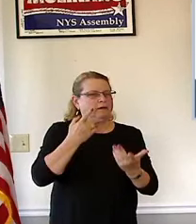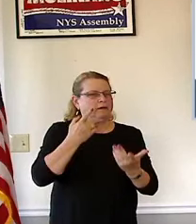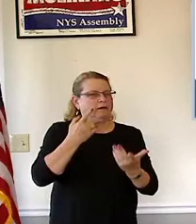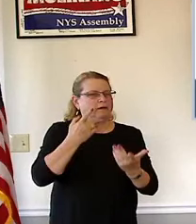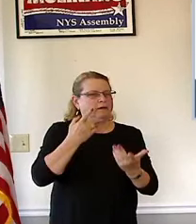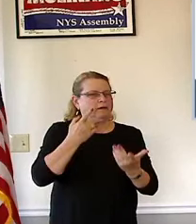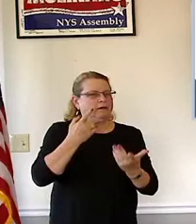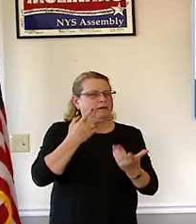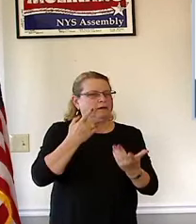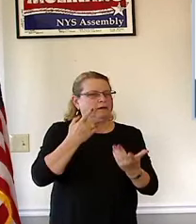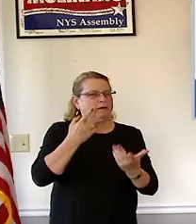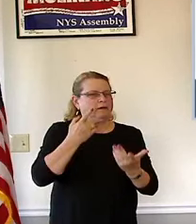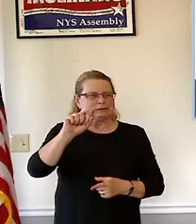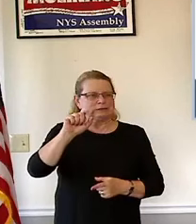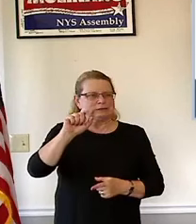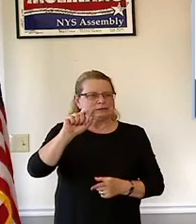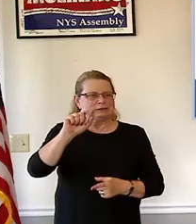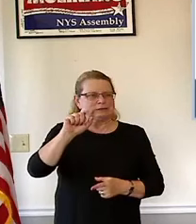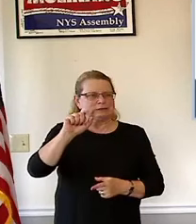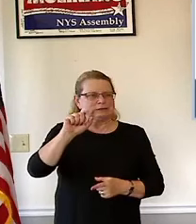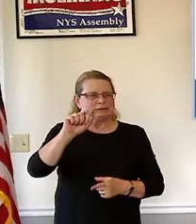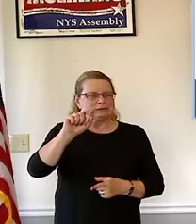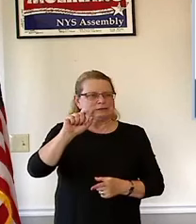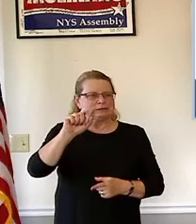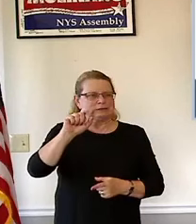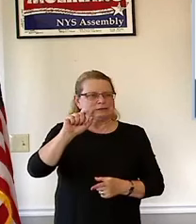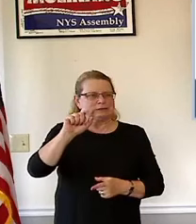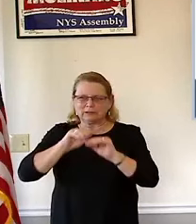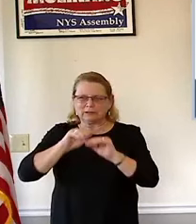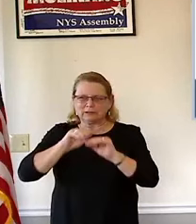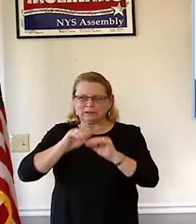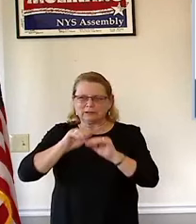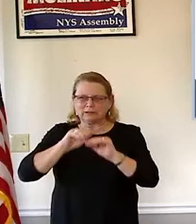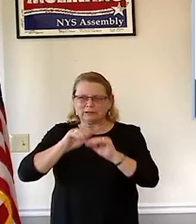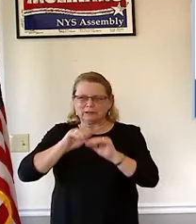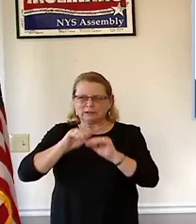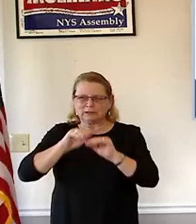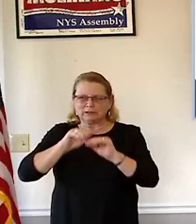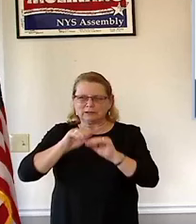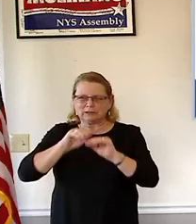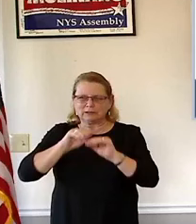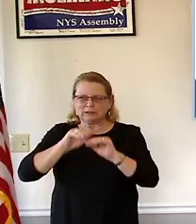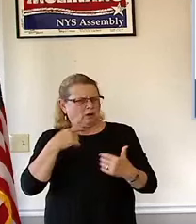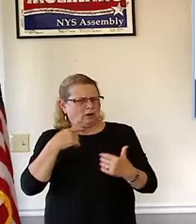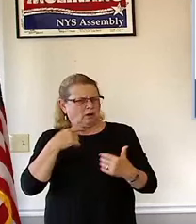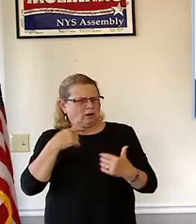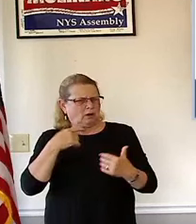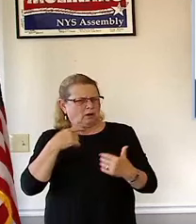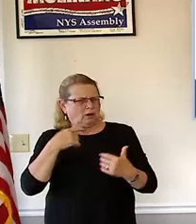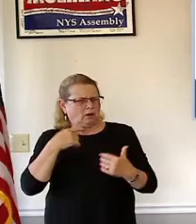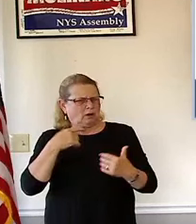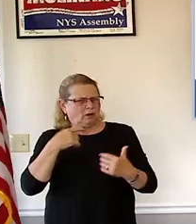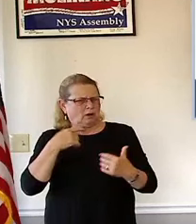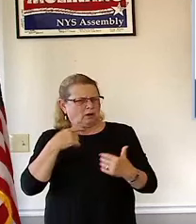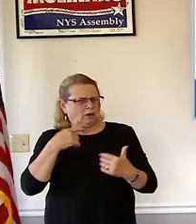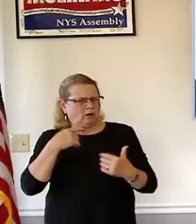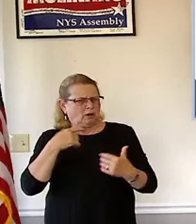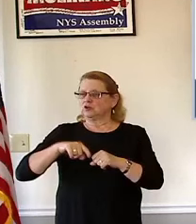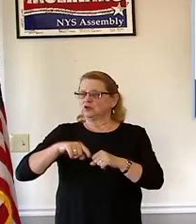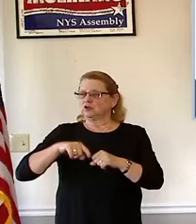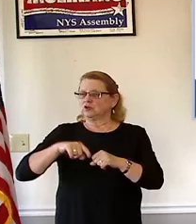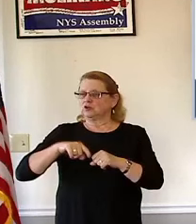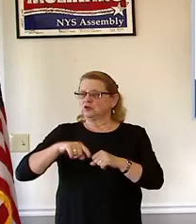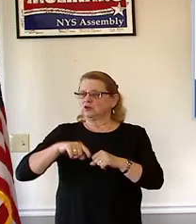of embedded in public health. As part of monitoring cases of COVID, we have had to expand our contact